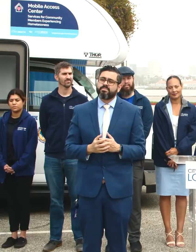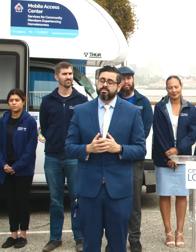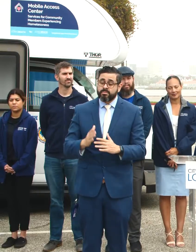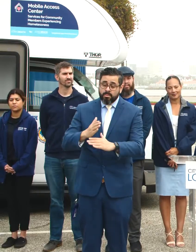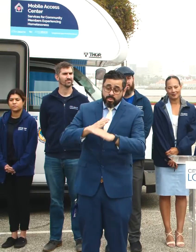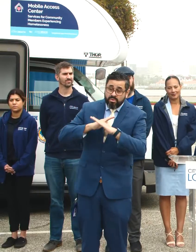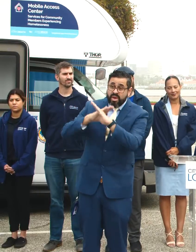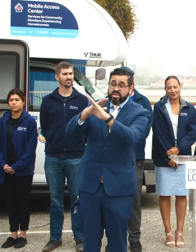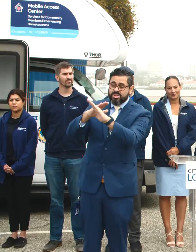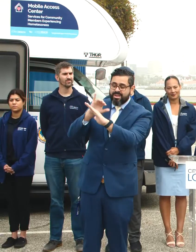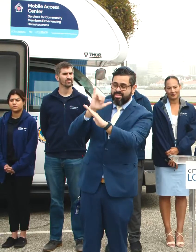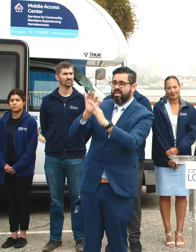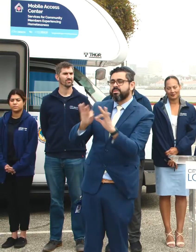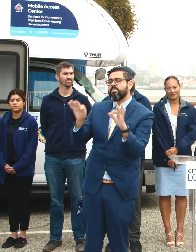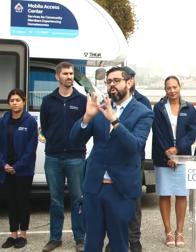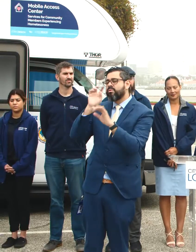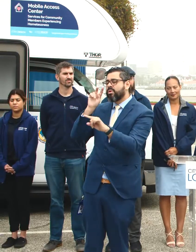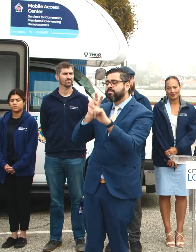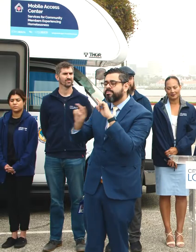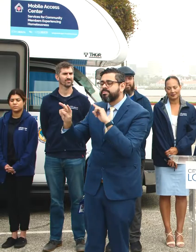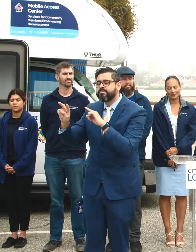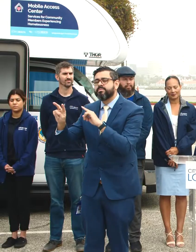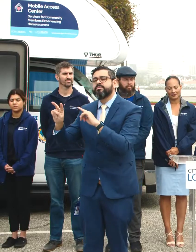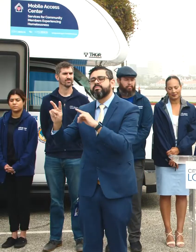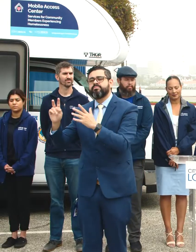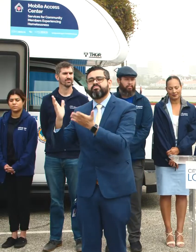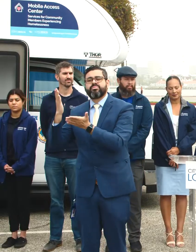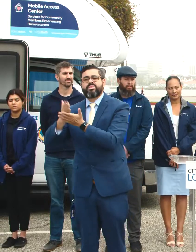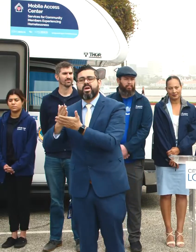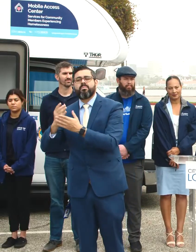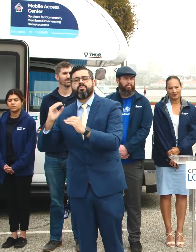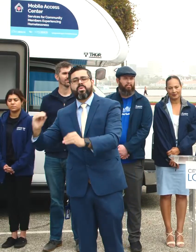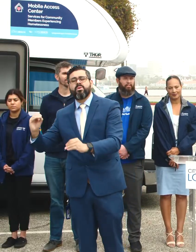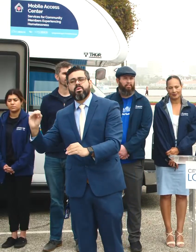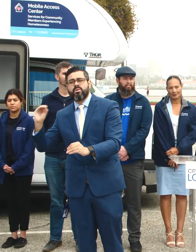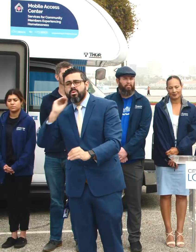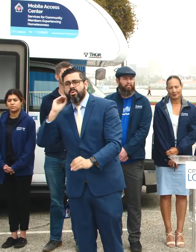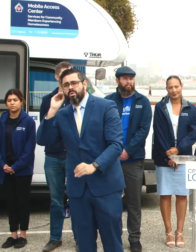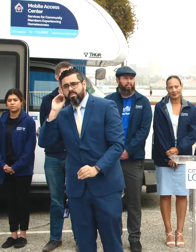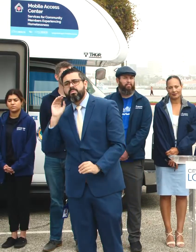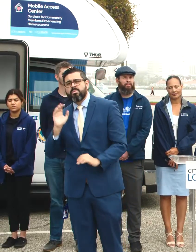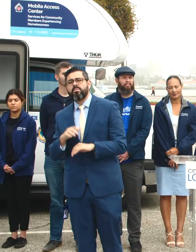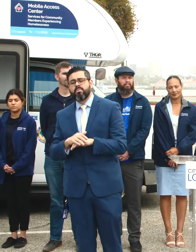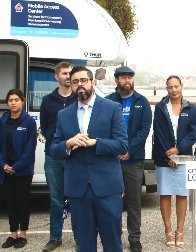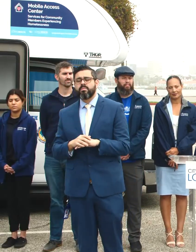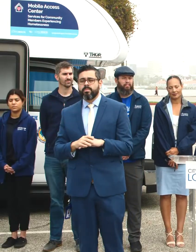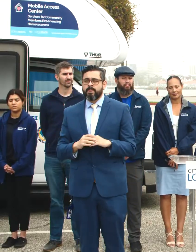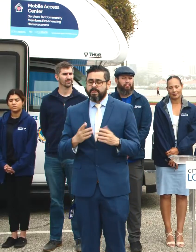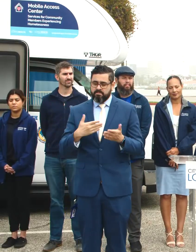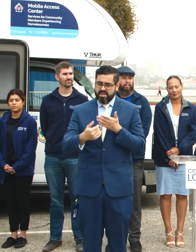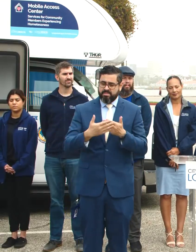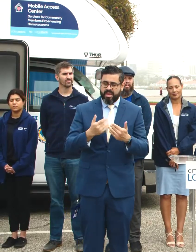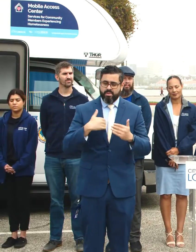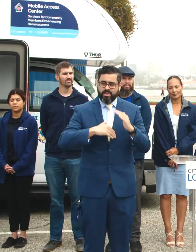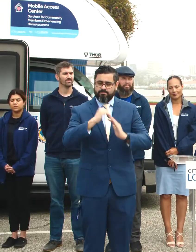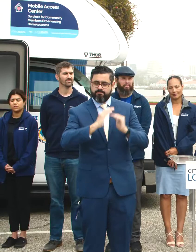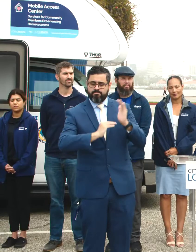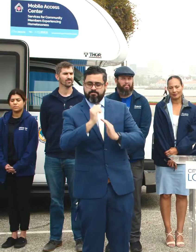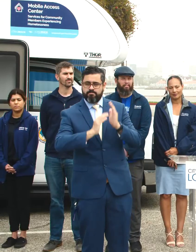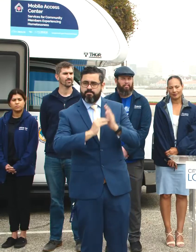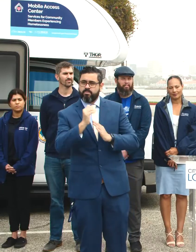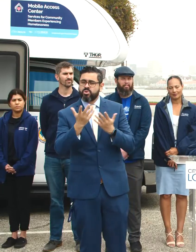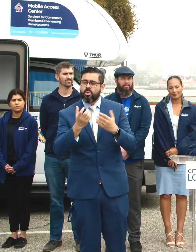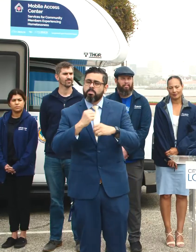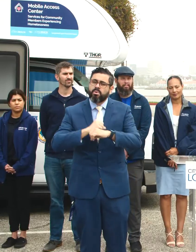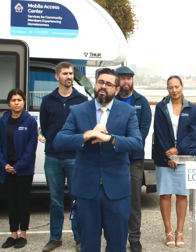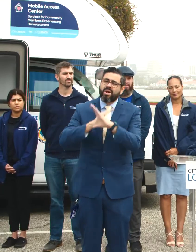homelessness. Because if for every person we house, another person becomes homeless, we don't see the numbers change, no matter how many units we build. So what does